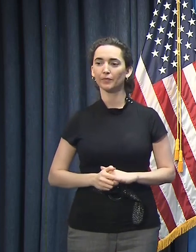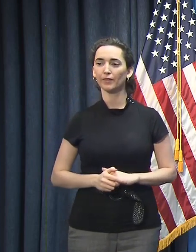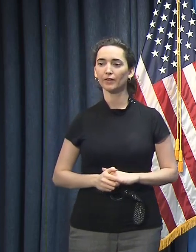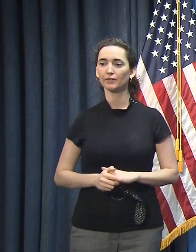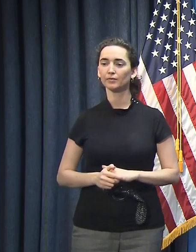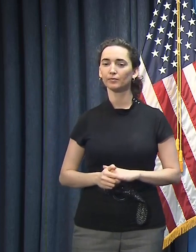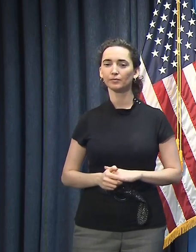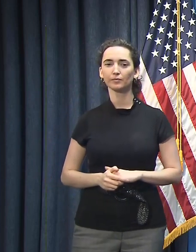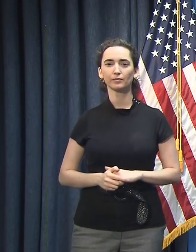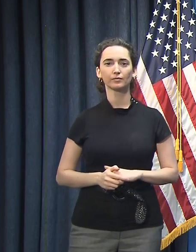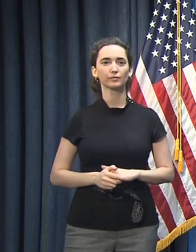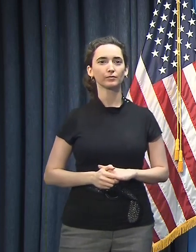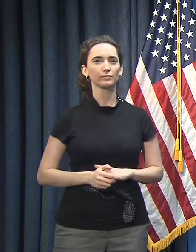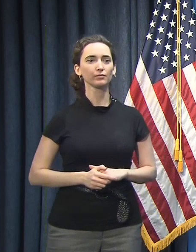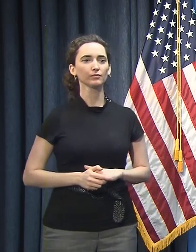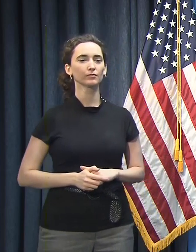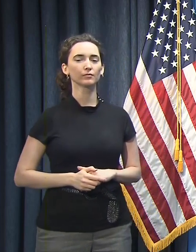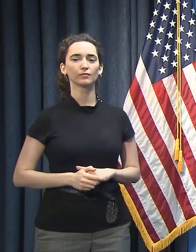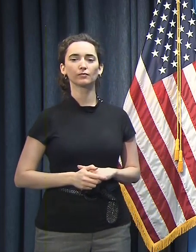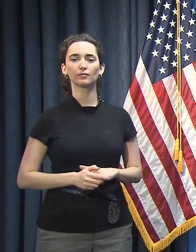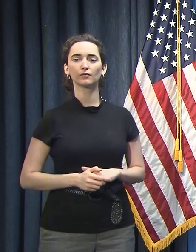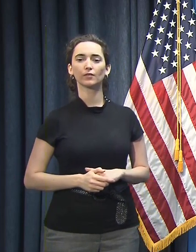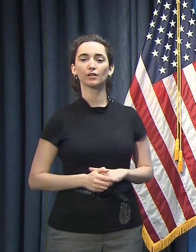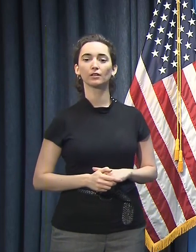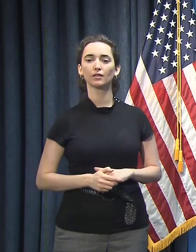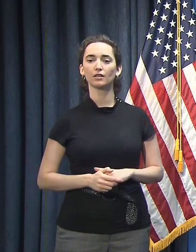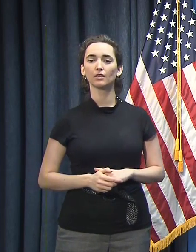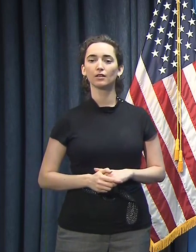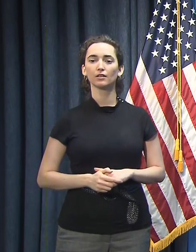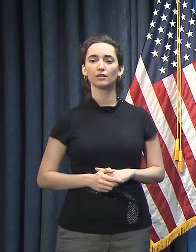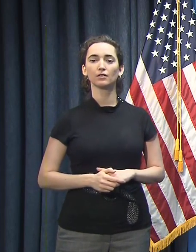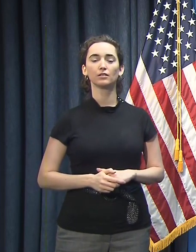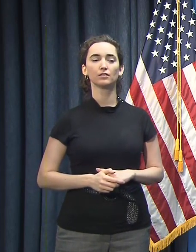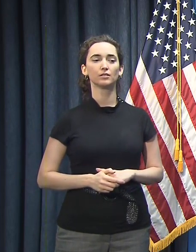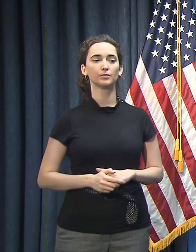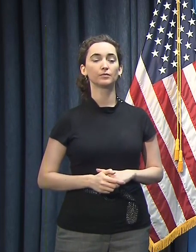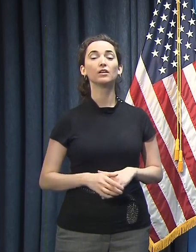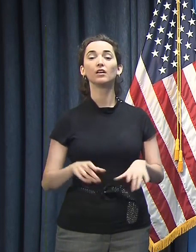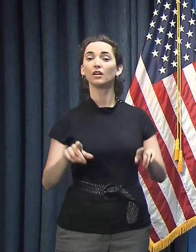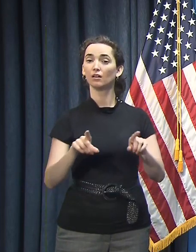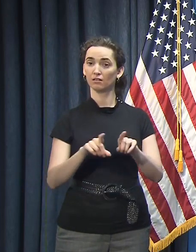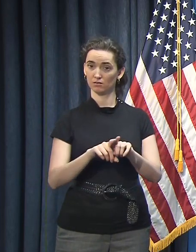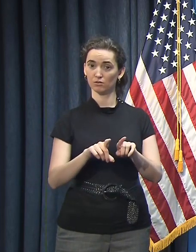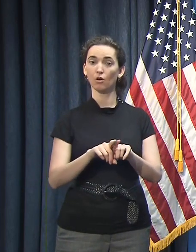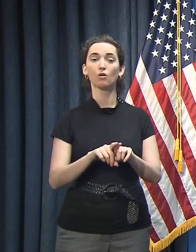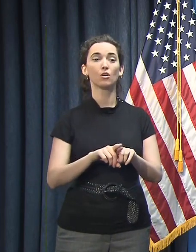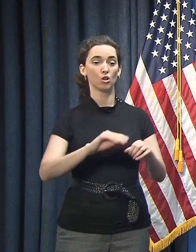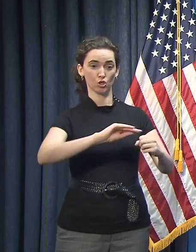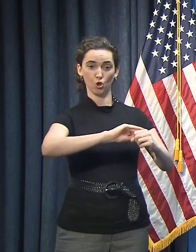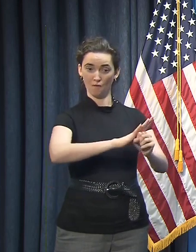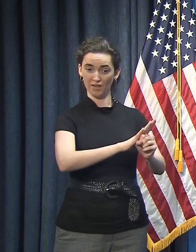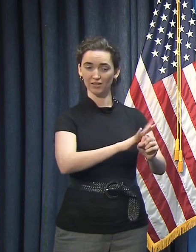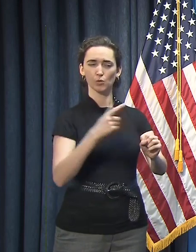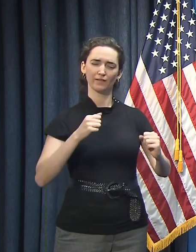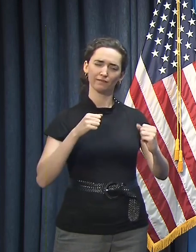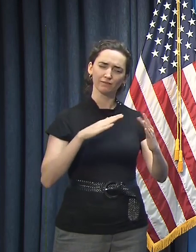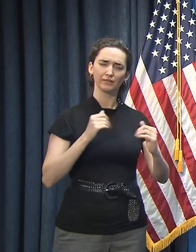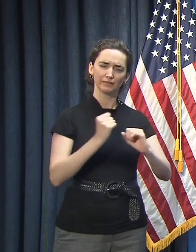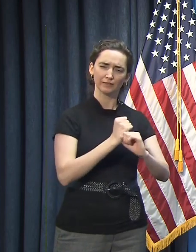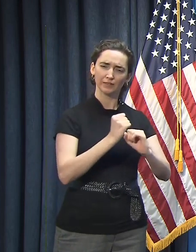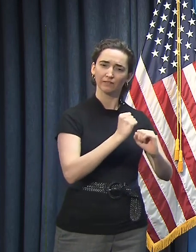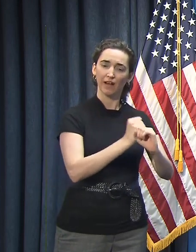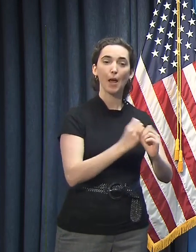We've also had many generous donations throughout the course of our efforts to respond to